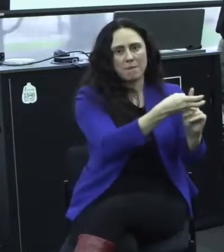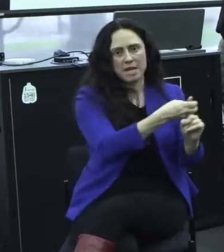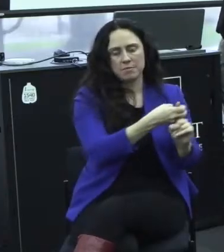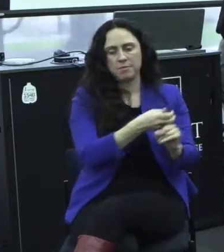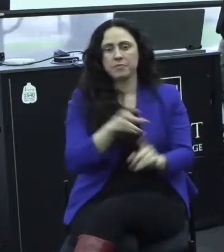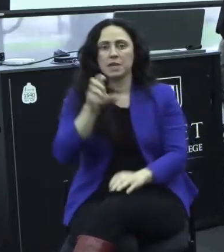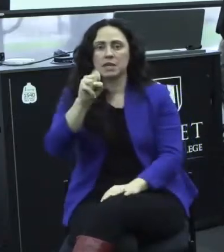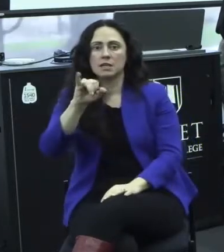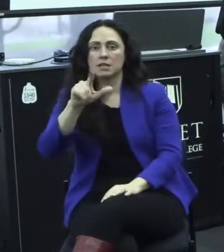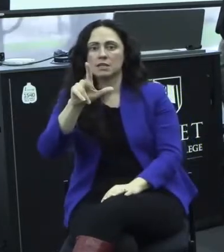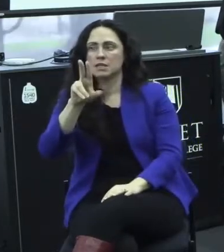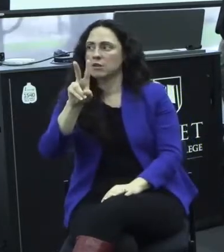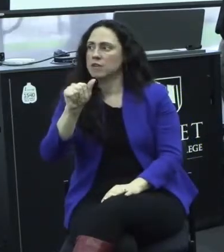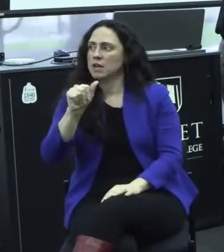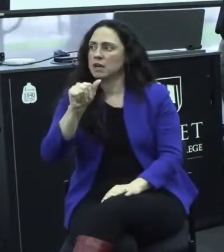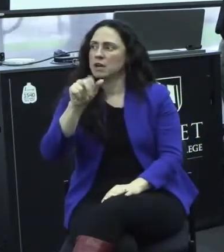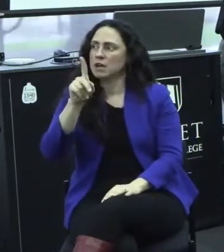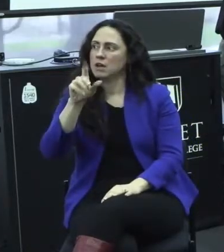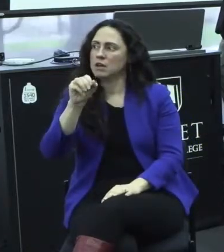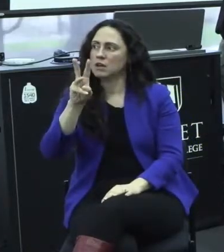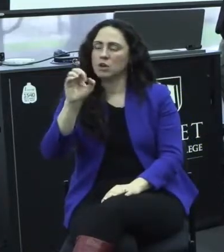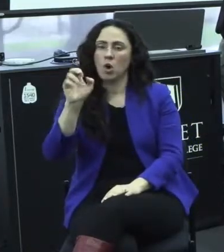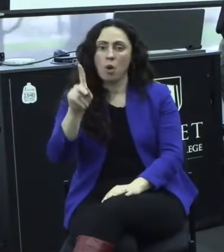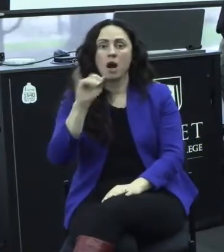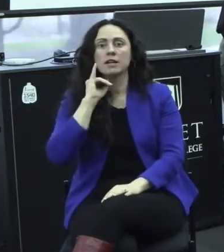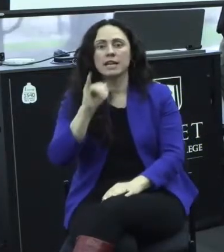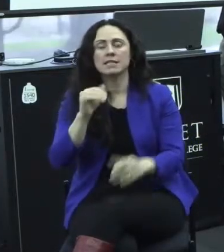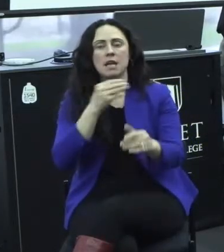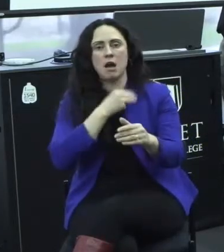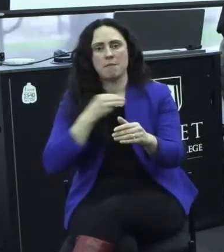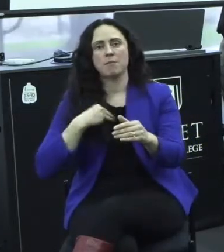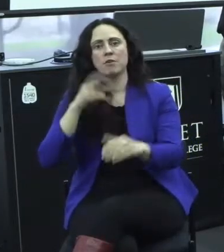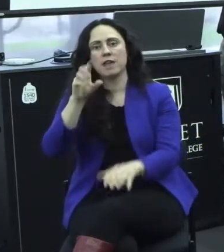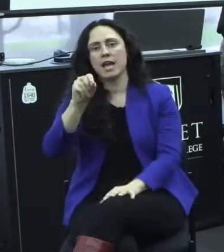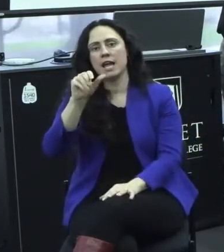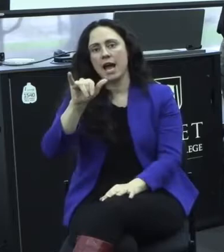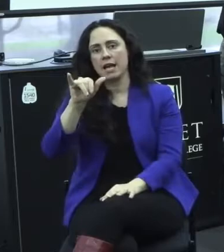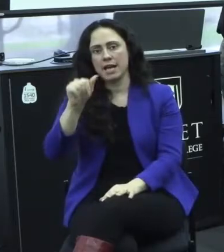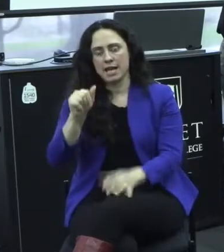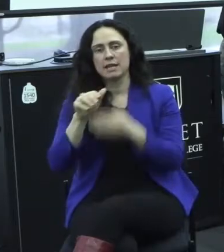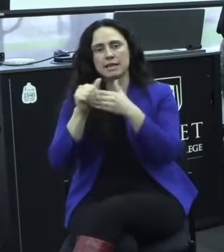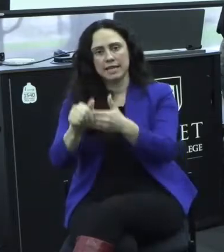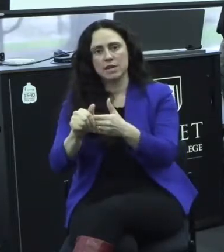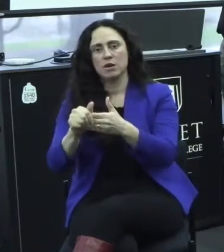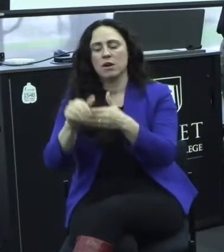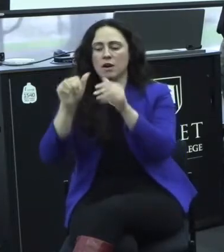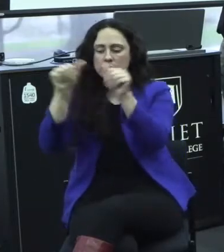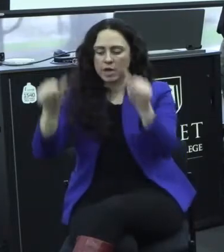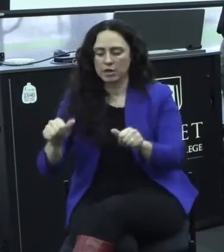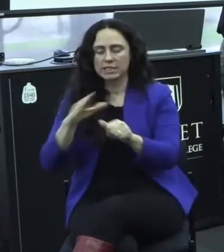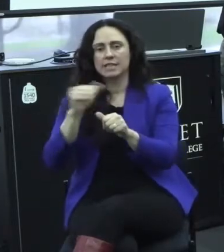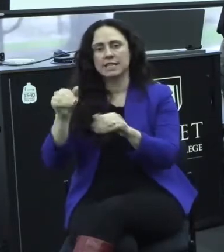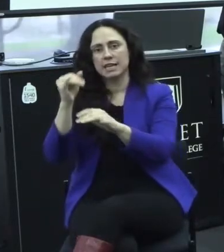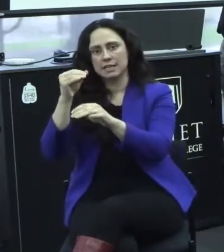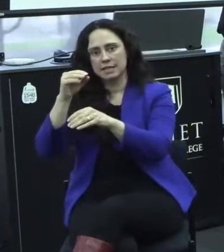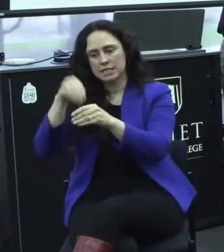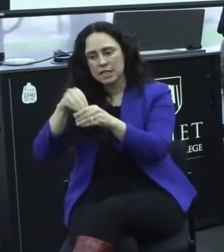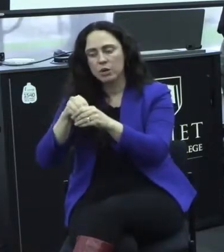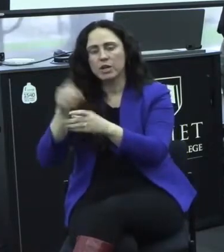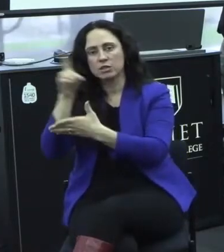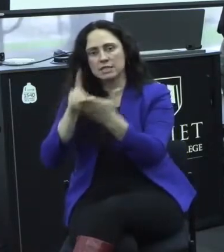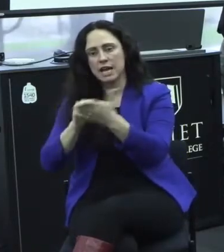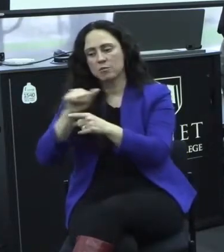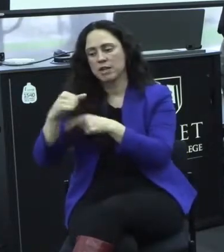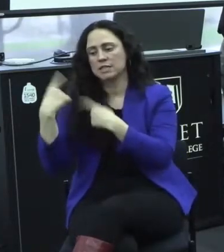Sylvia Kowak is an associate member of the AIA and is a leader of Leggett Architects' interior design practice since